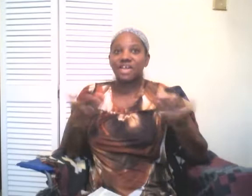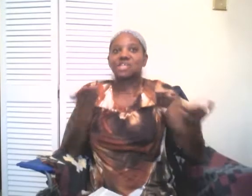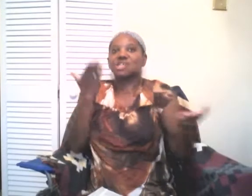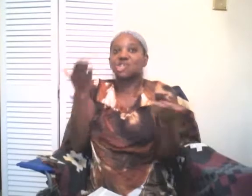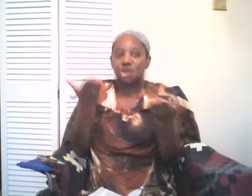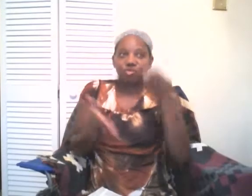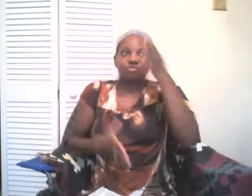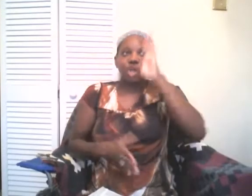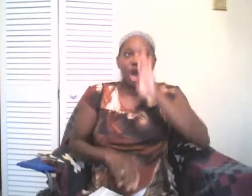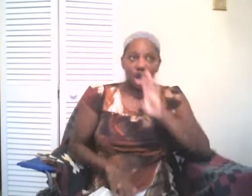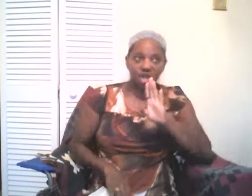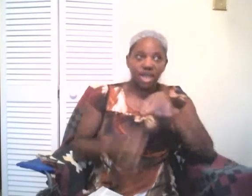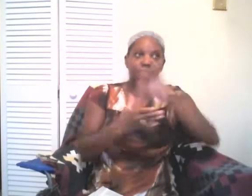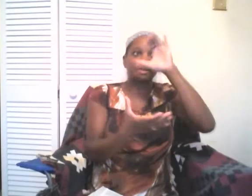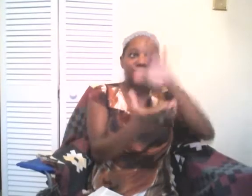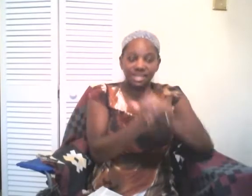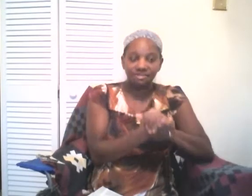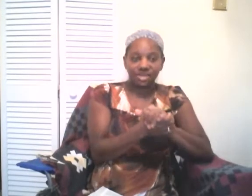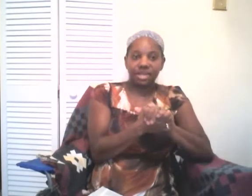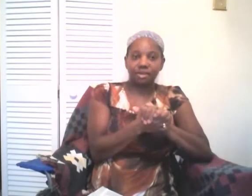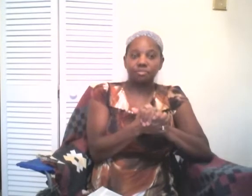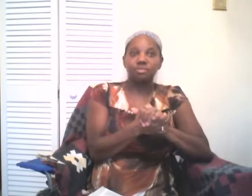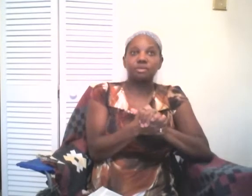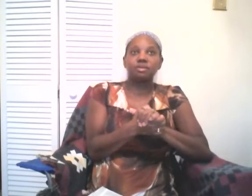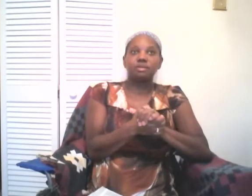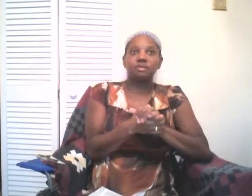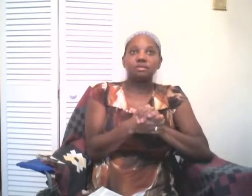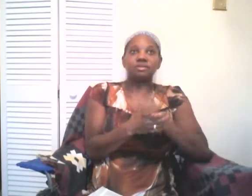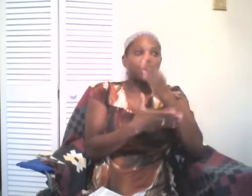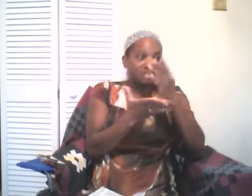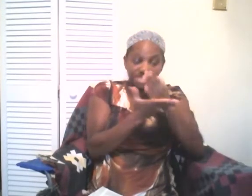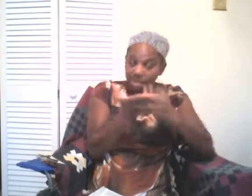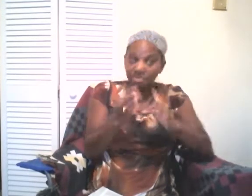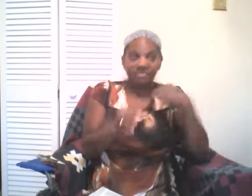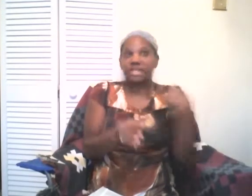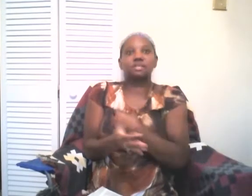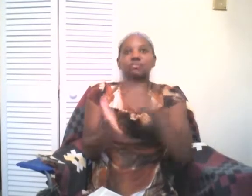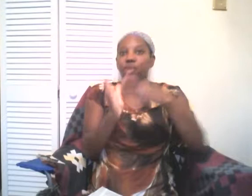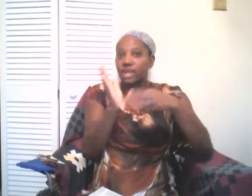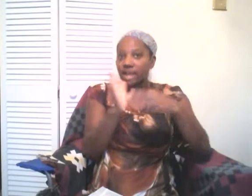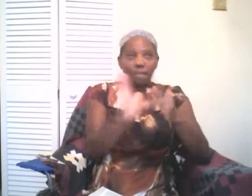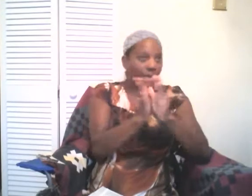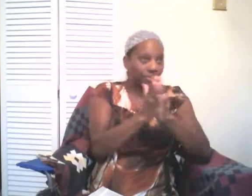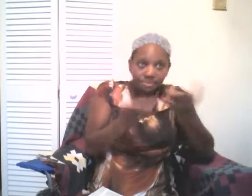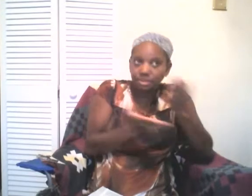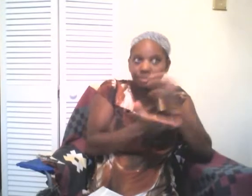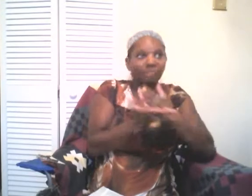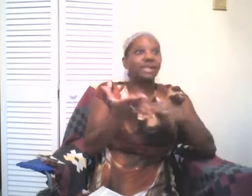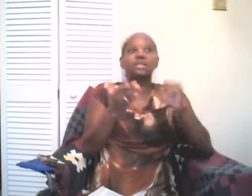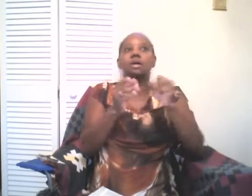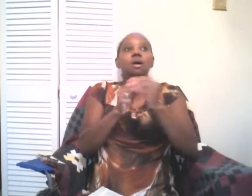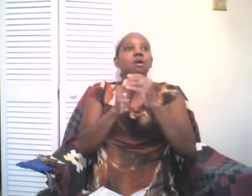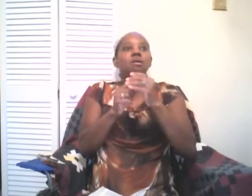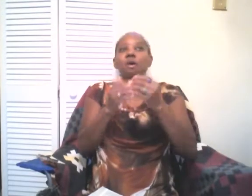and serve God and believe in Him. Some of us read our Bibles. Some of us are